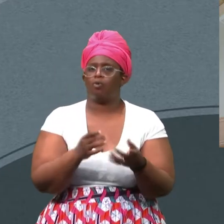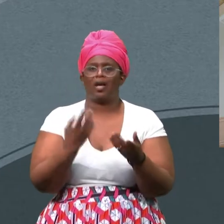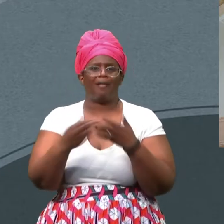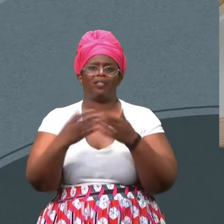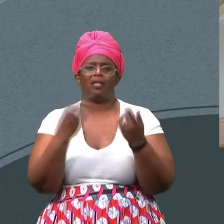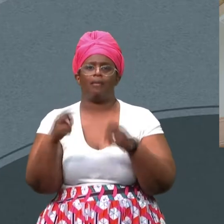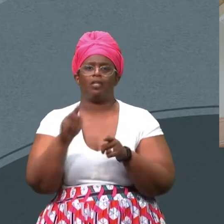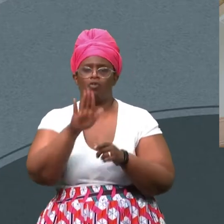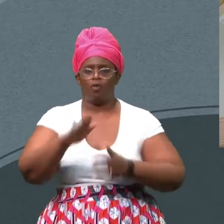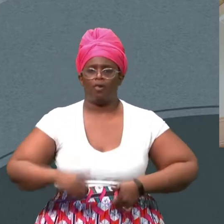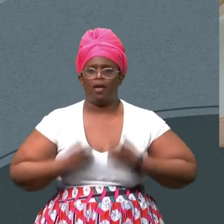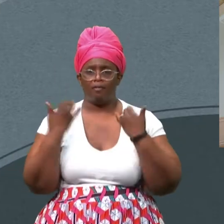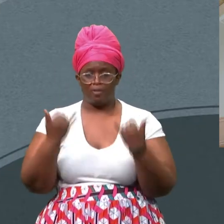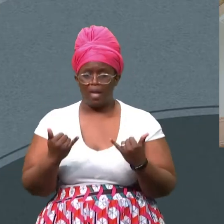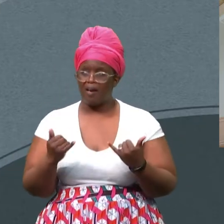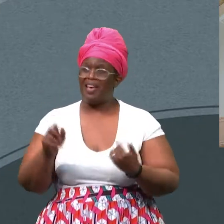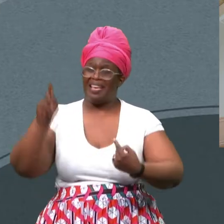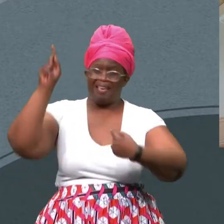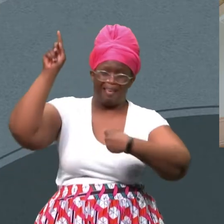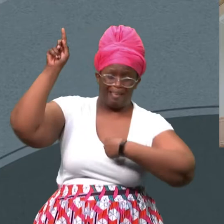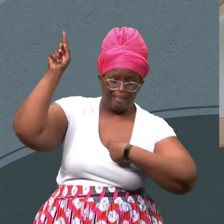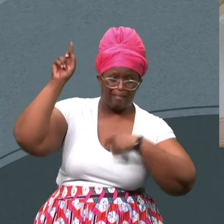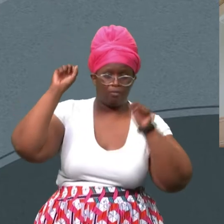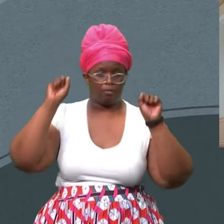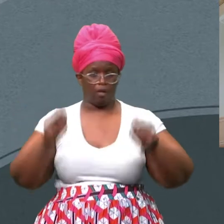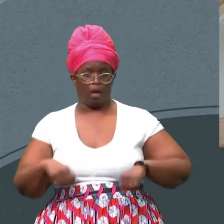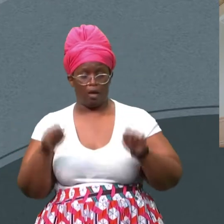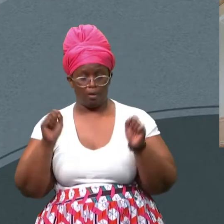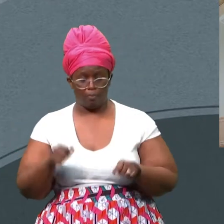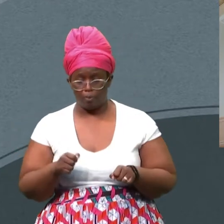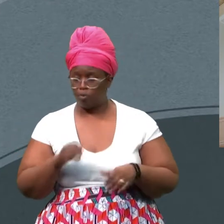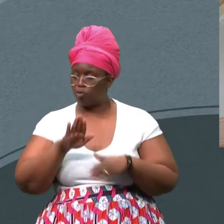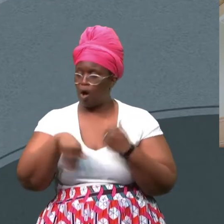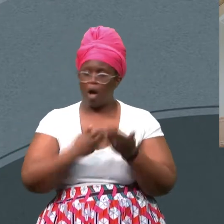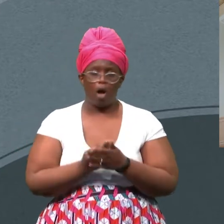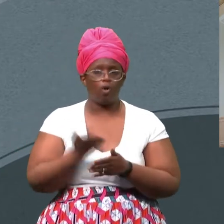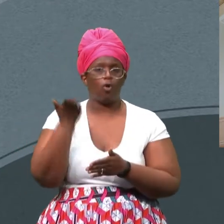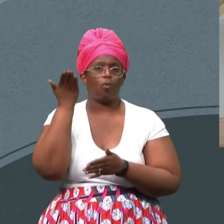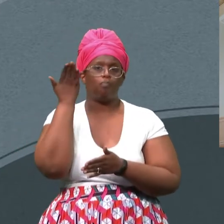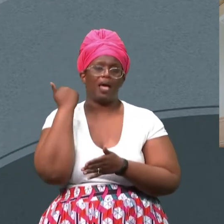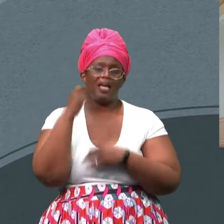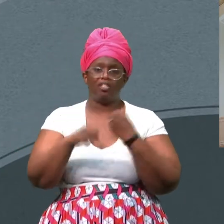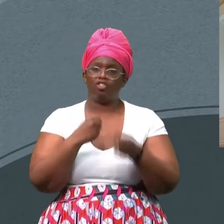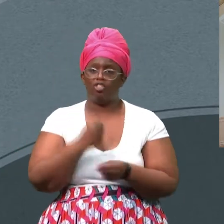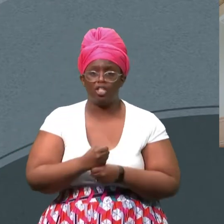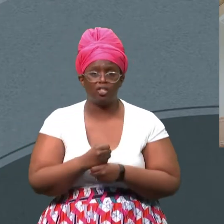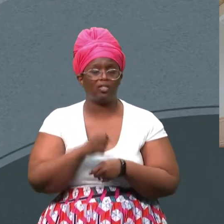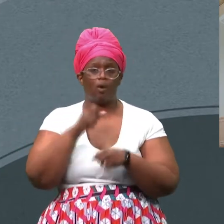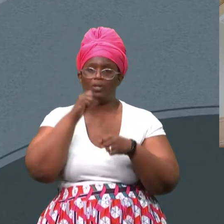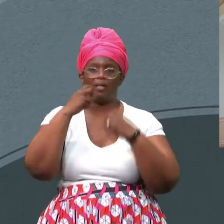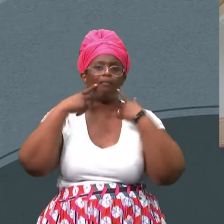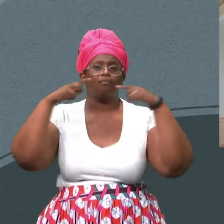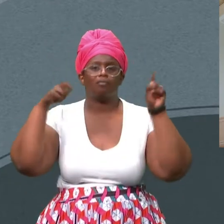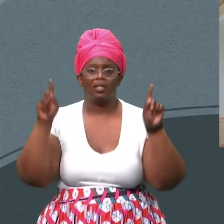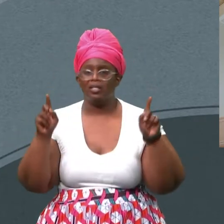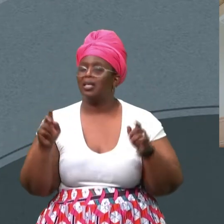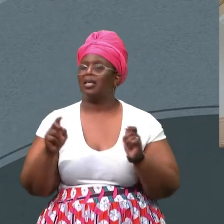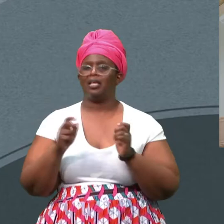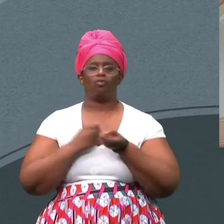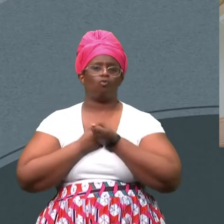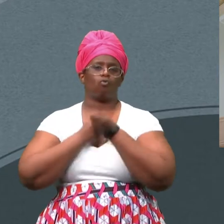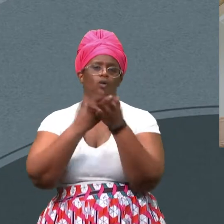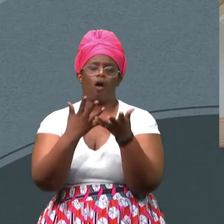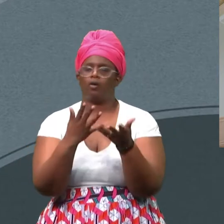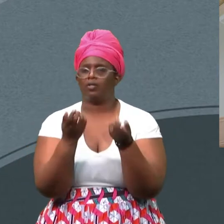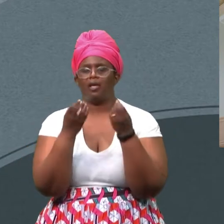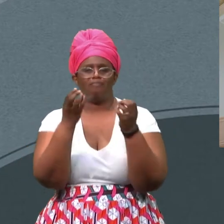you that I am able to take all of the years of the past that were not productive and create a productivity that's going to blow